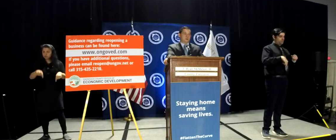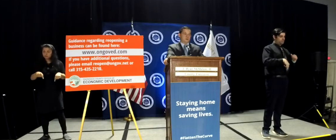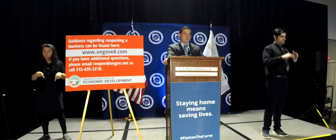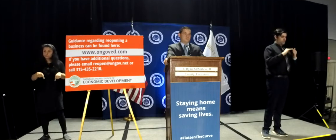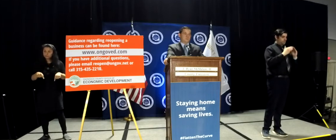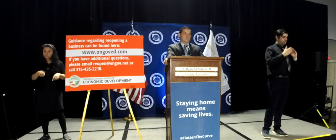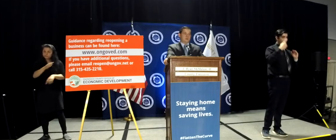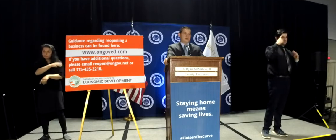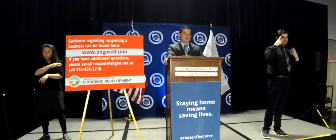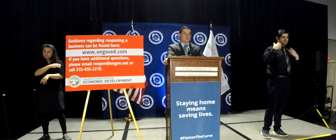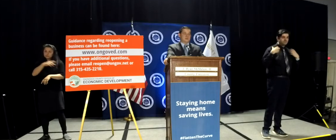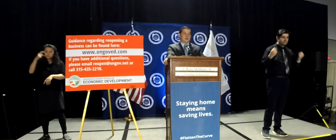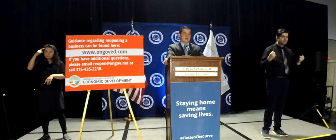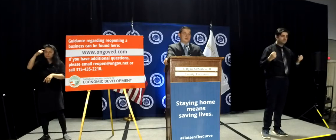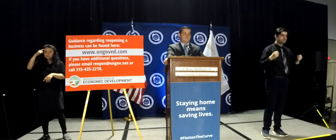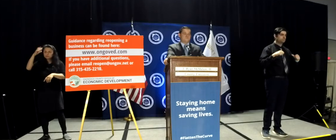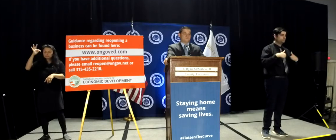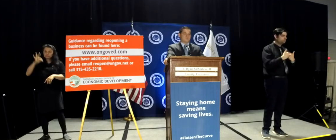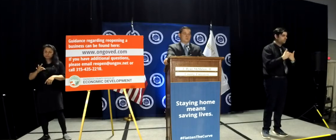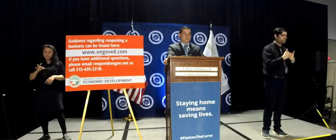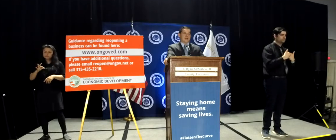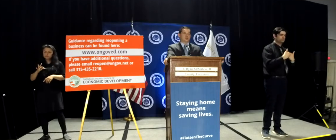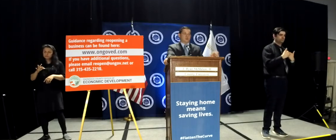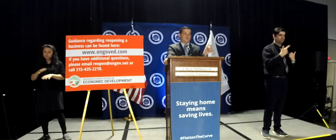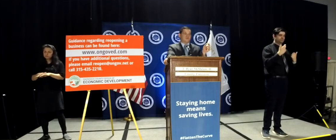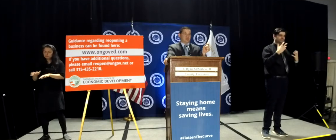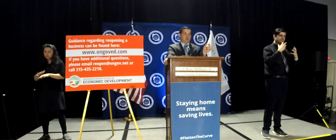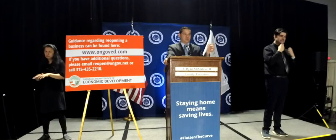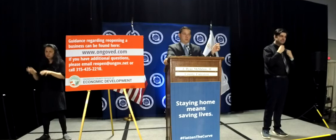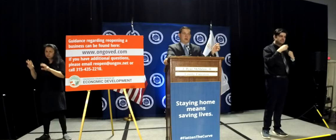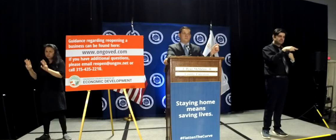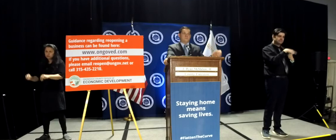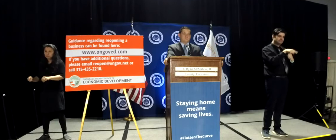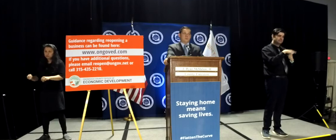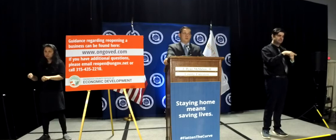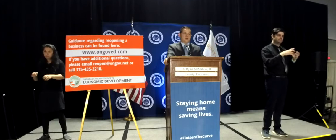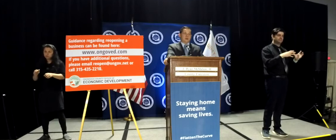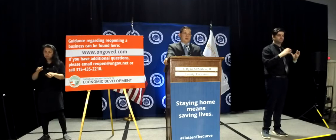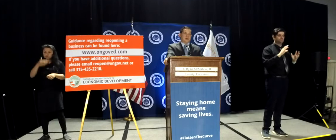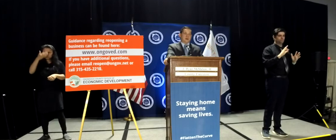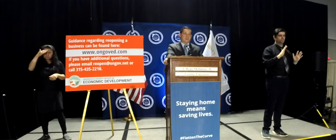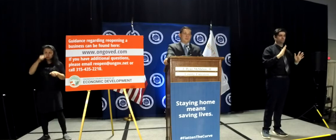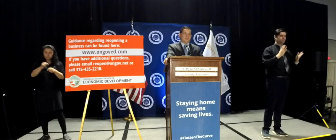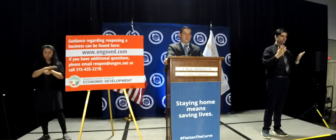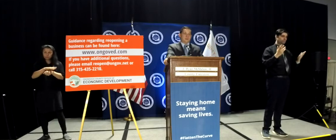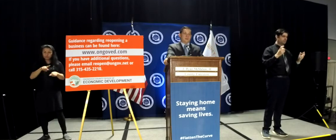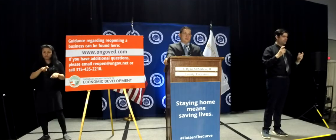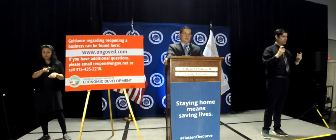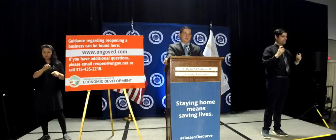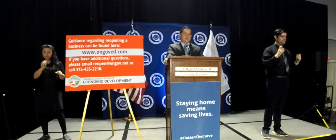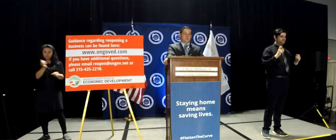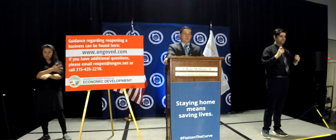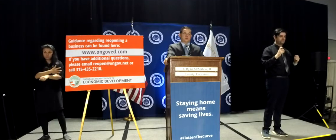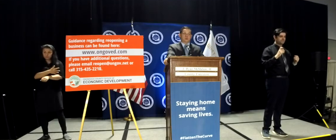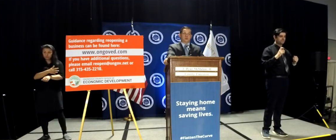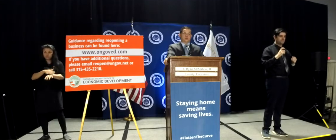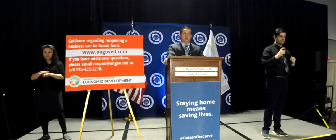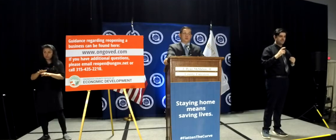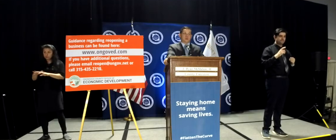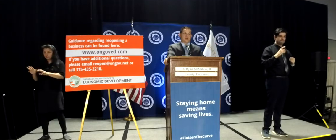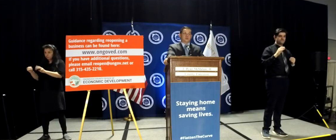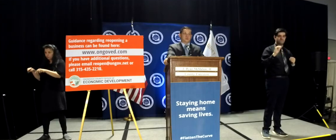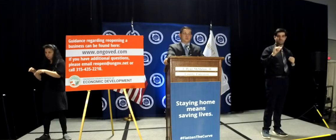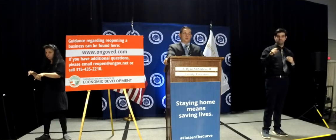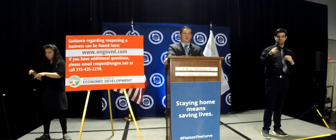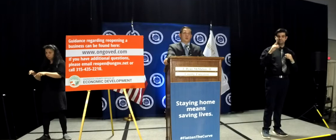this community as the actual infection spread, and those are two